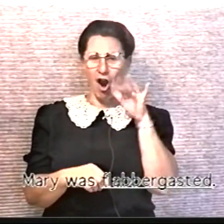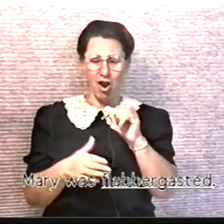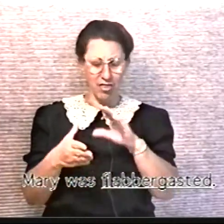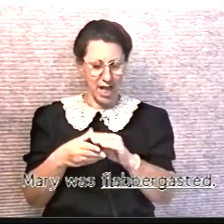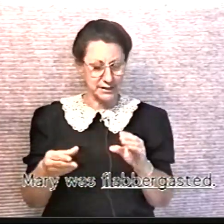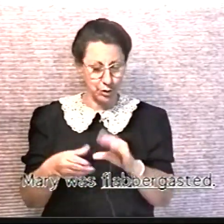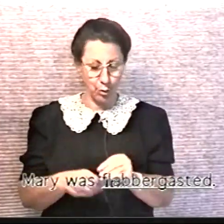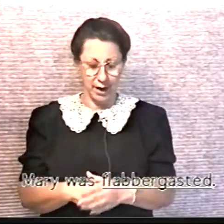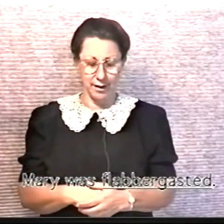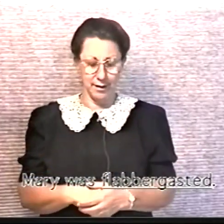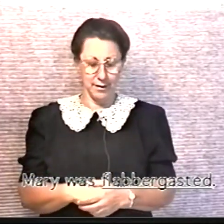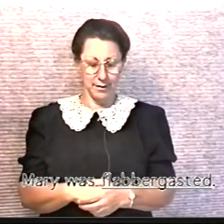that story.